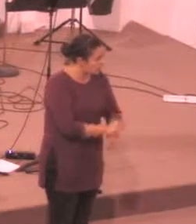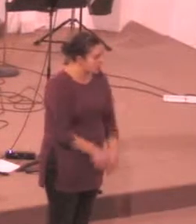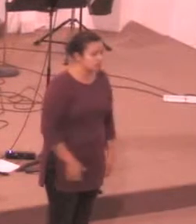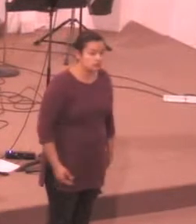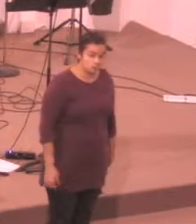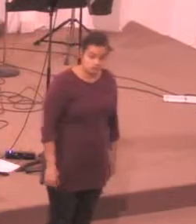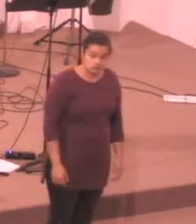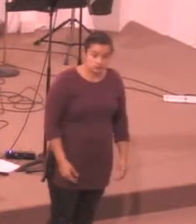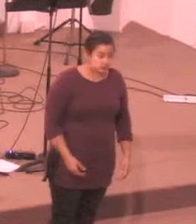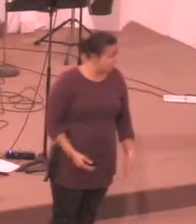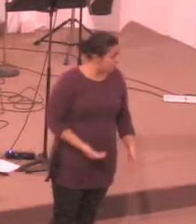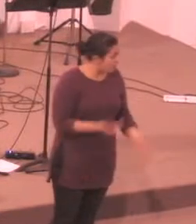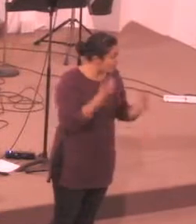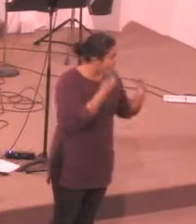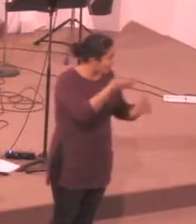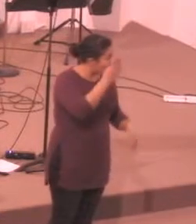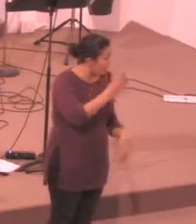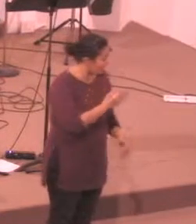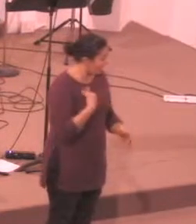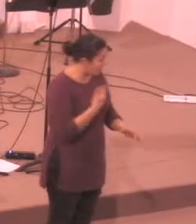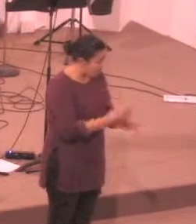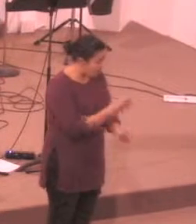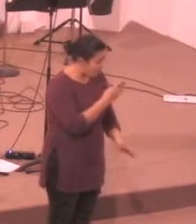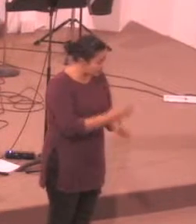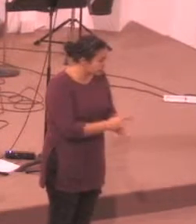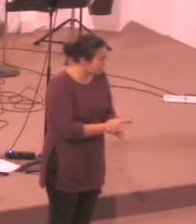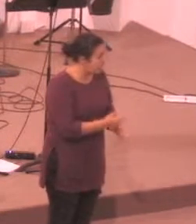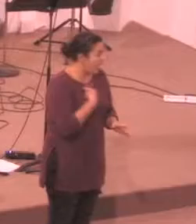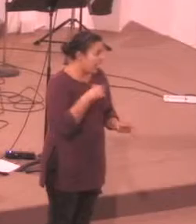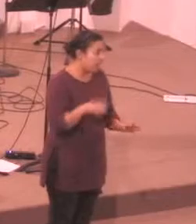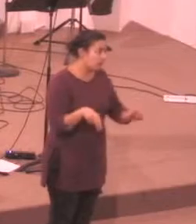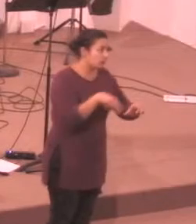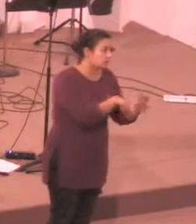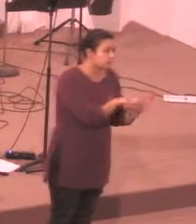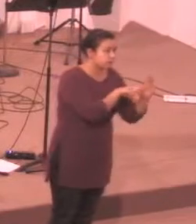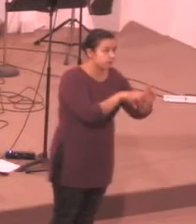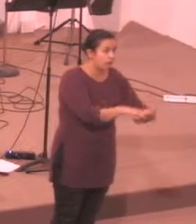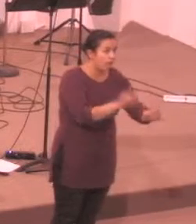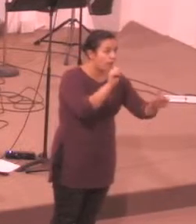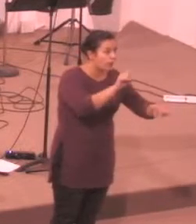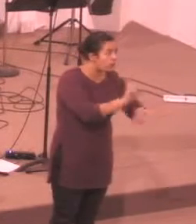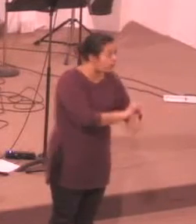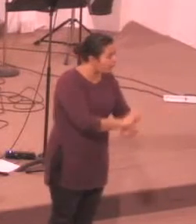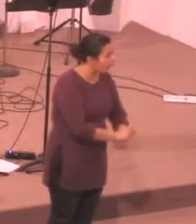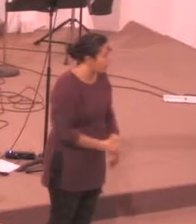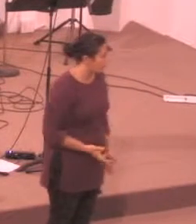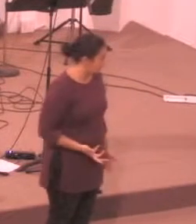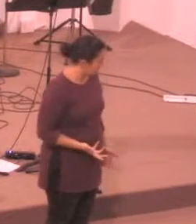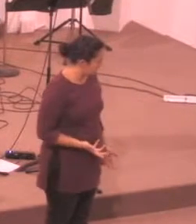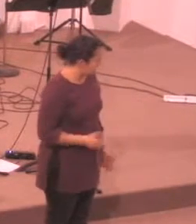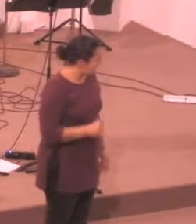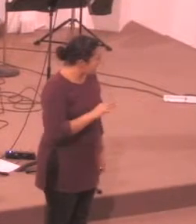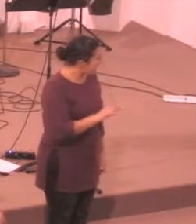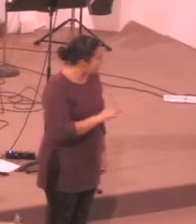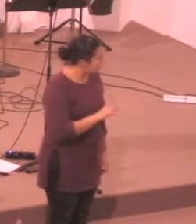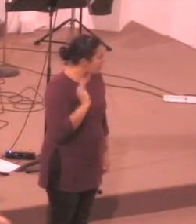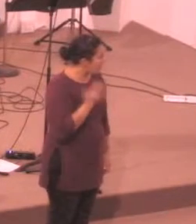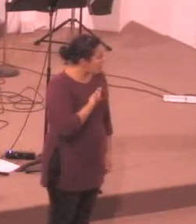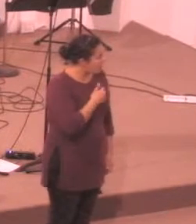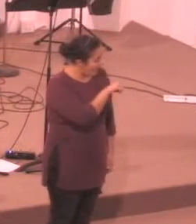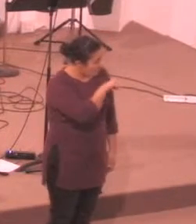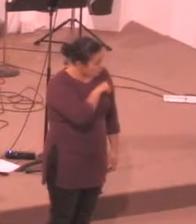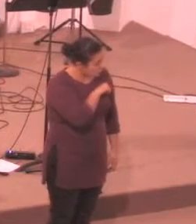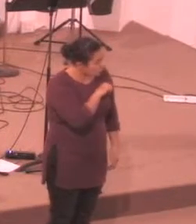Hello? Thank God that there's a bus that'll come by and pick you up and take you to work. If we would get into the thankful